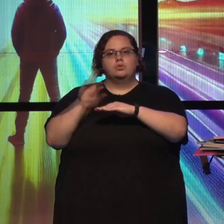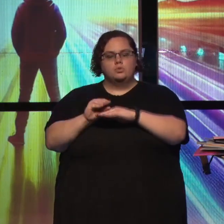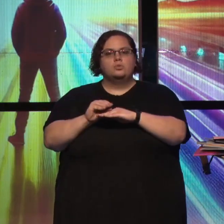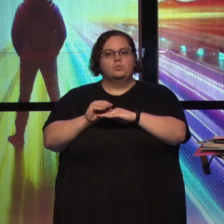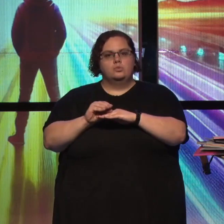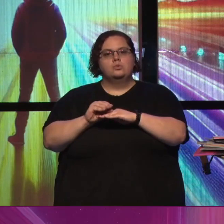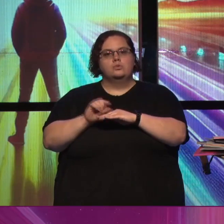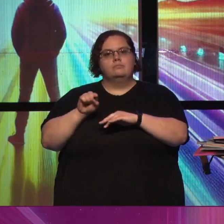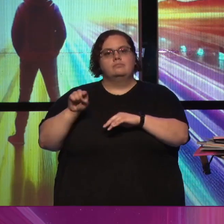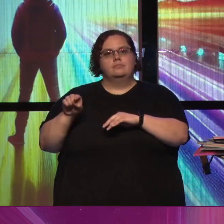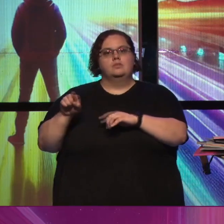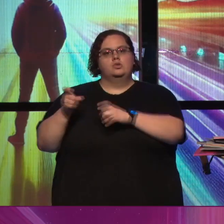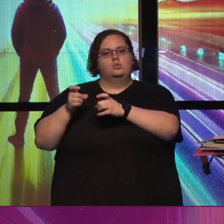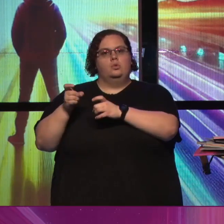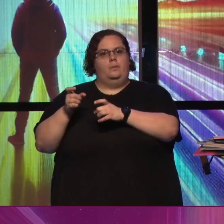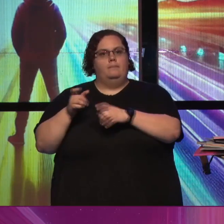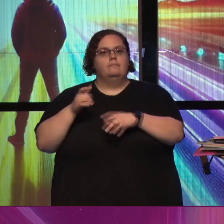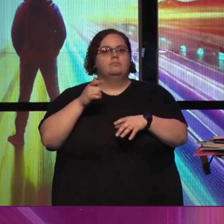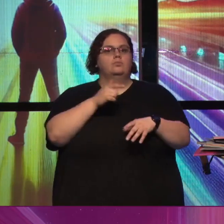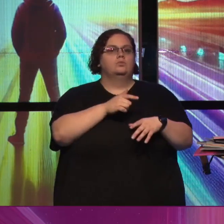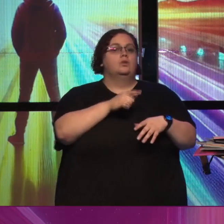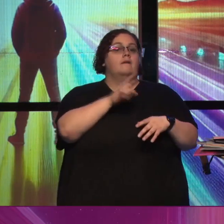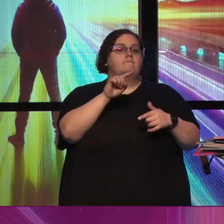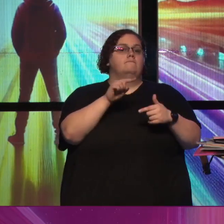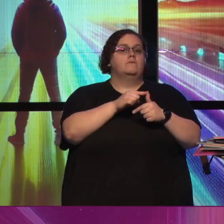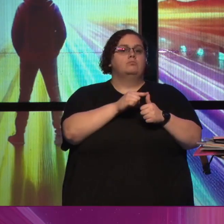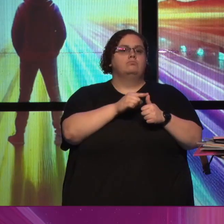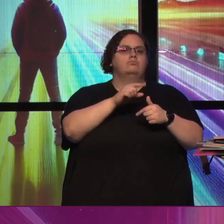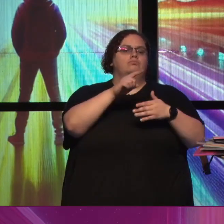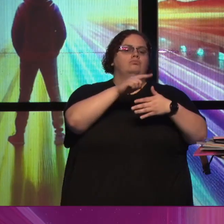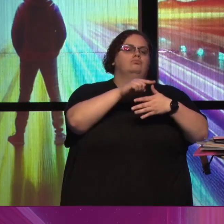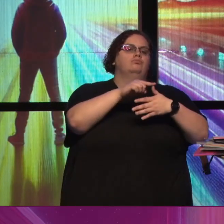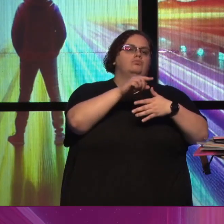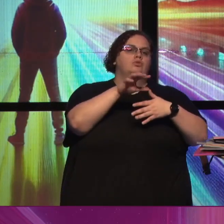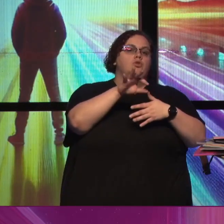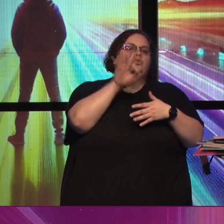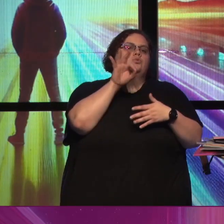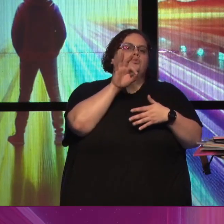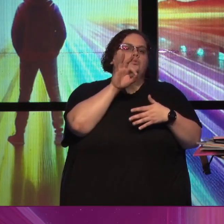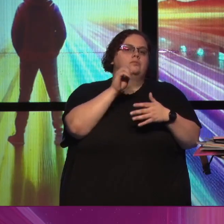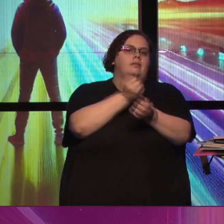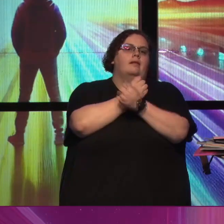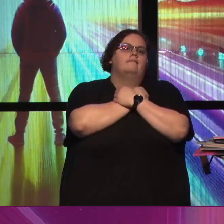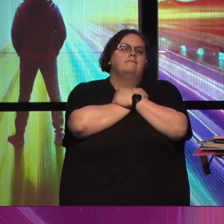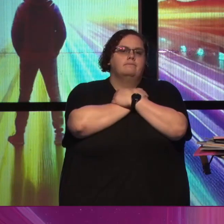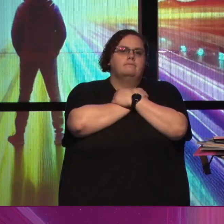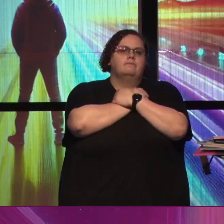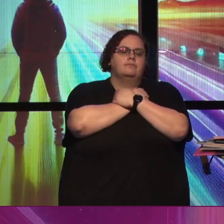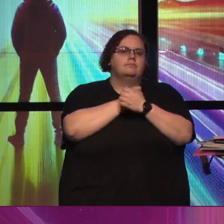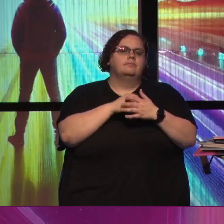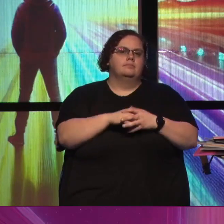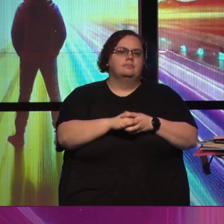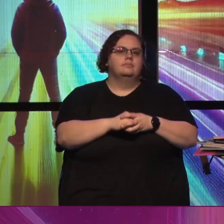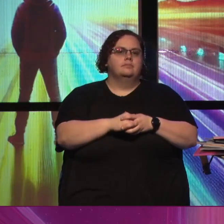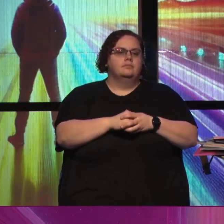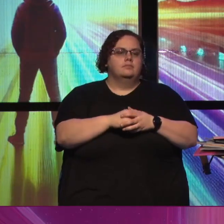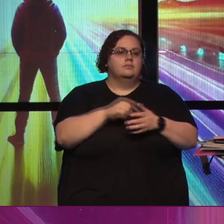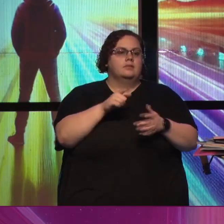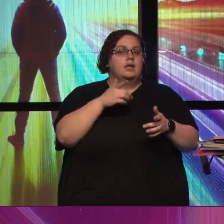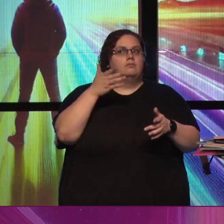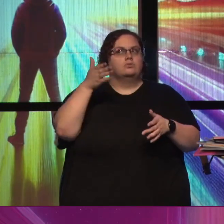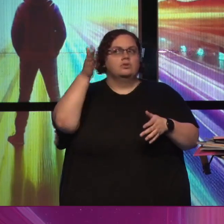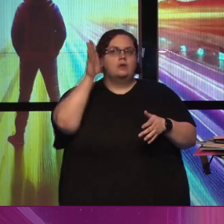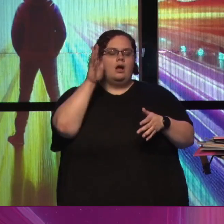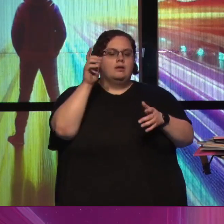choose love over the anti-love systems of this world. So I hold to this beautiful revelation that we have that God is